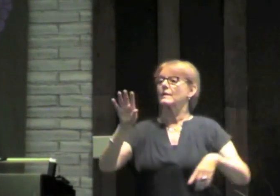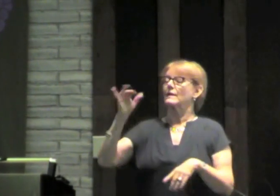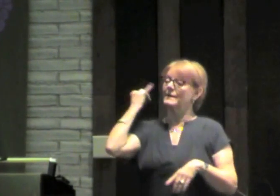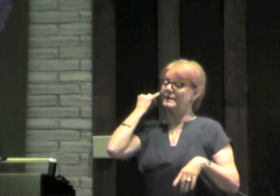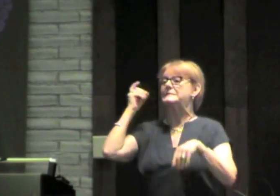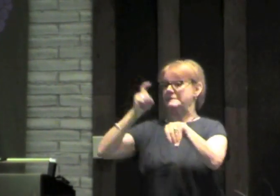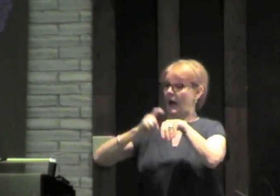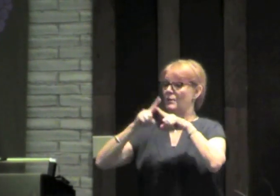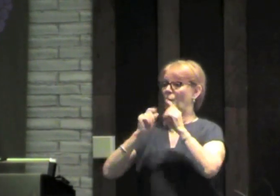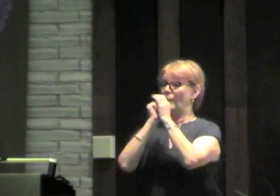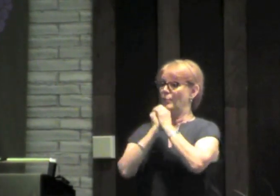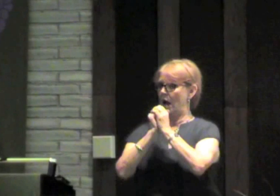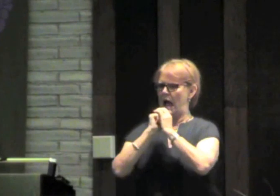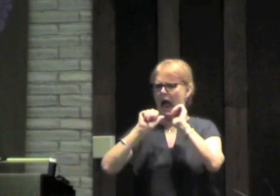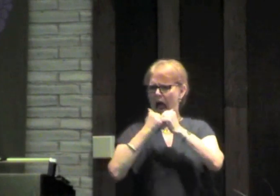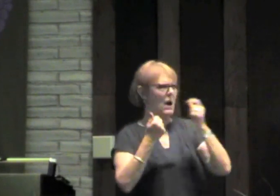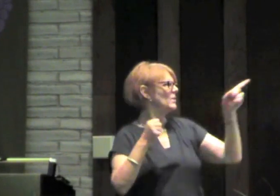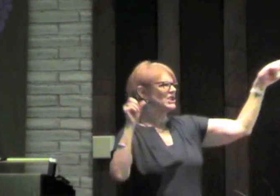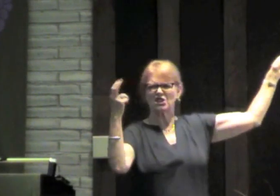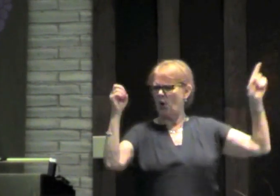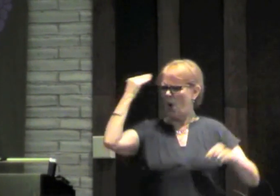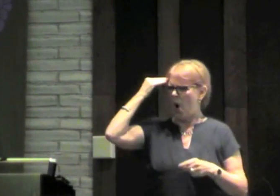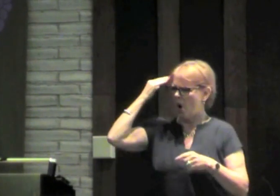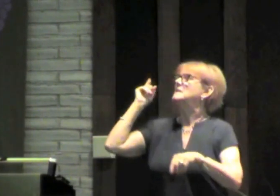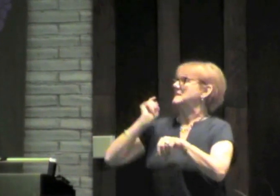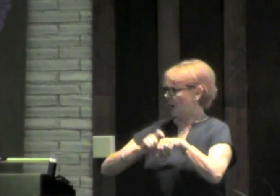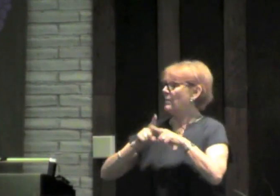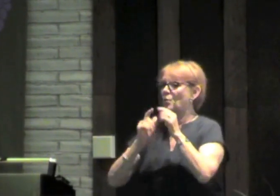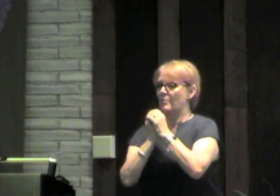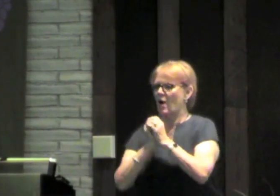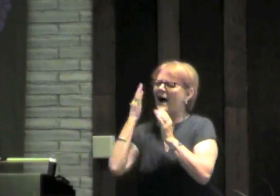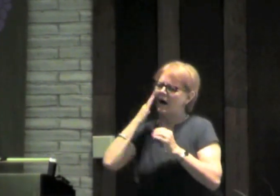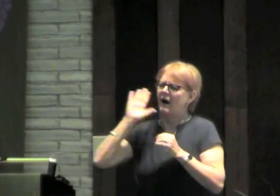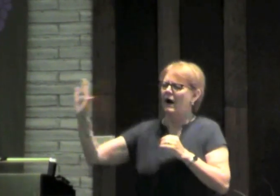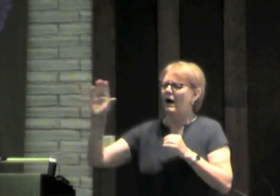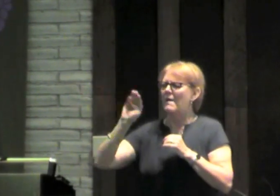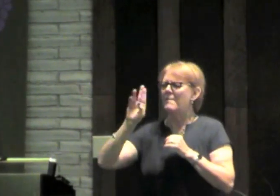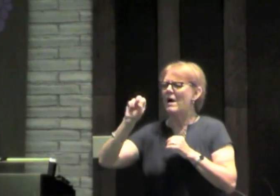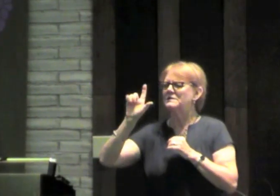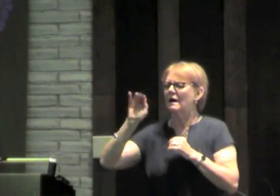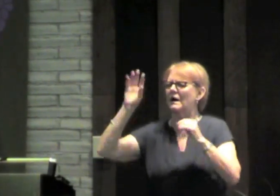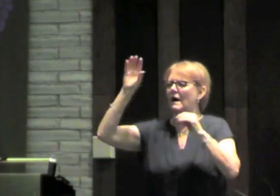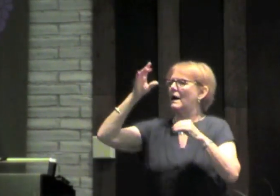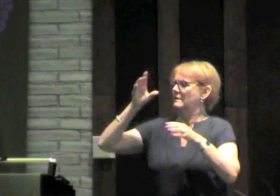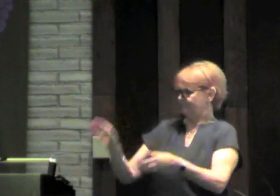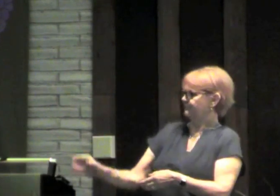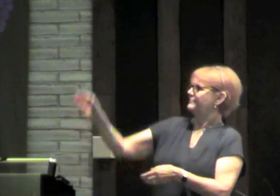there. And when it was time for us to pray, she knew it was time to pray. You know how Muslims,